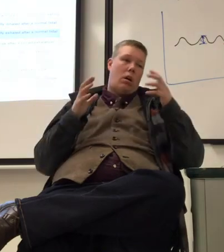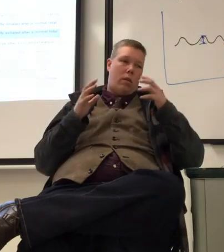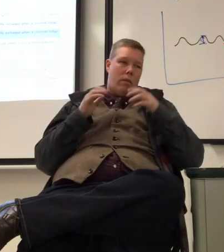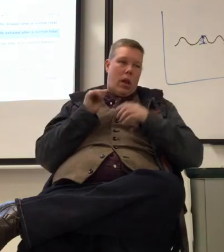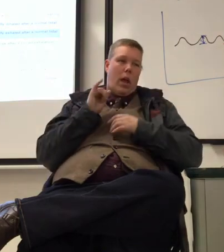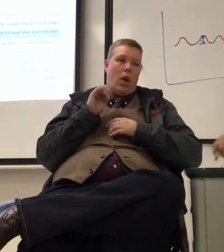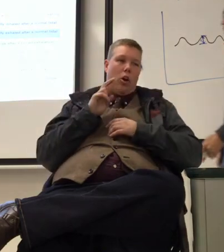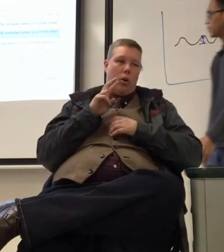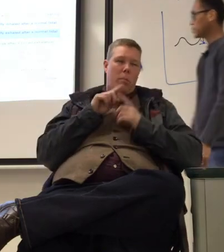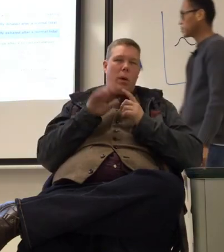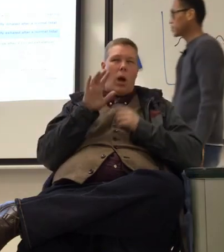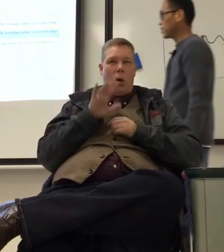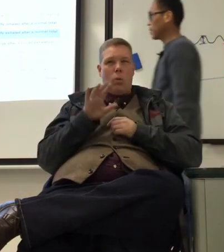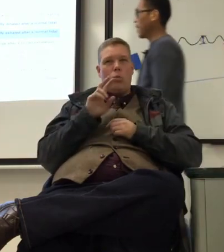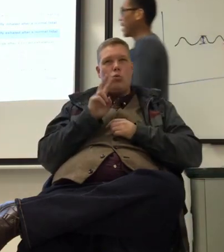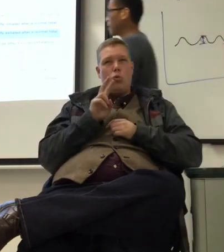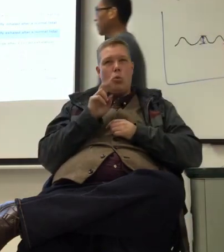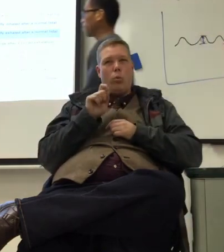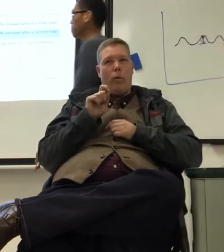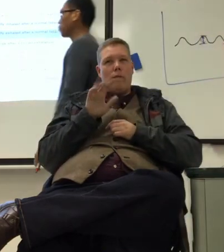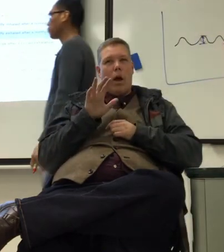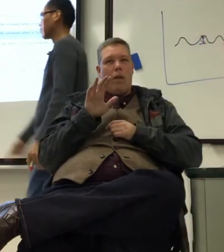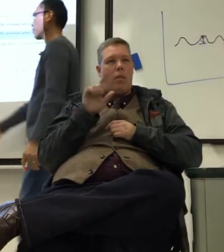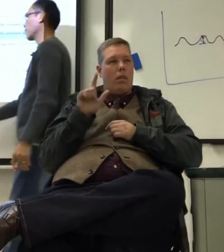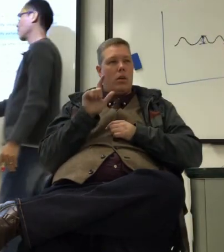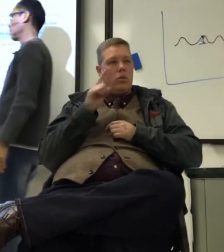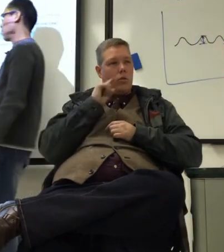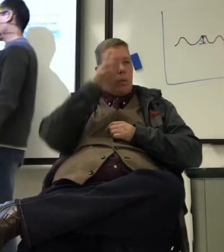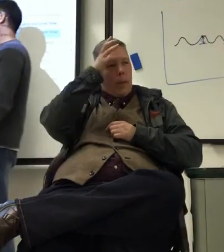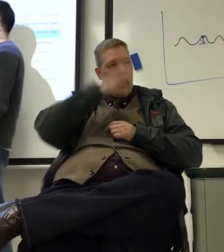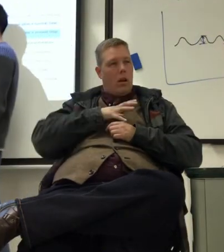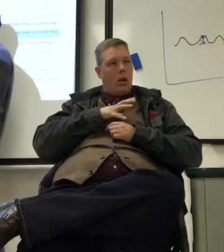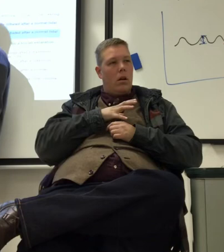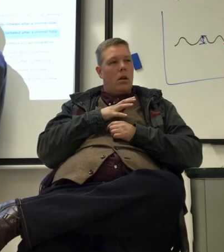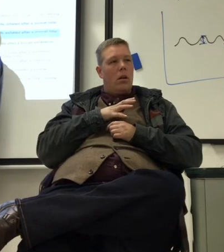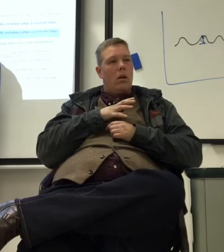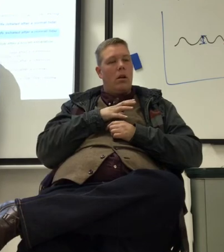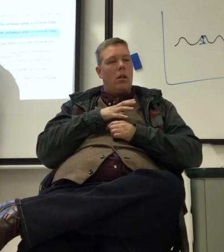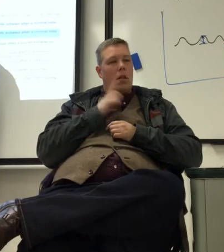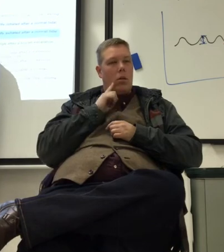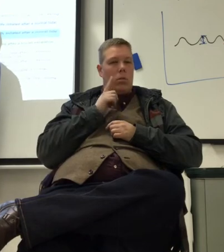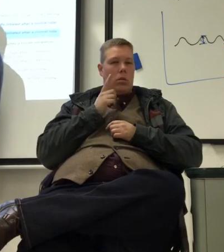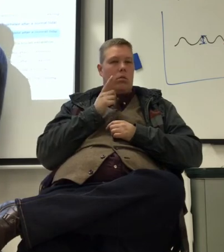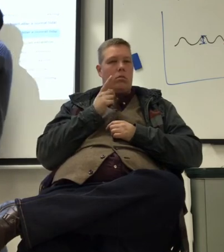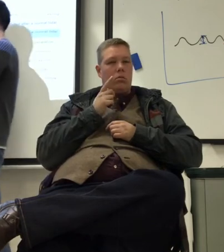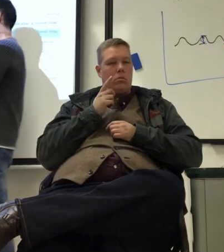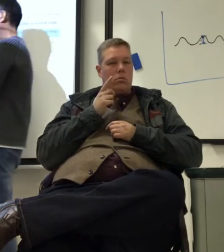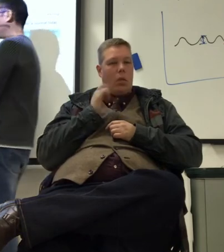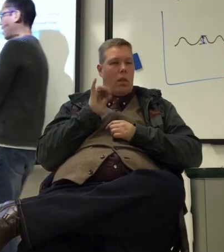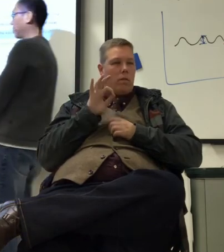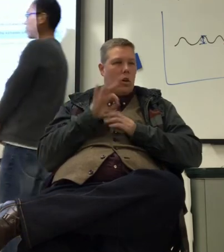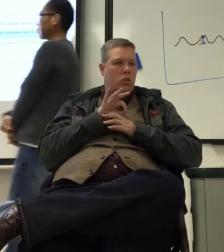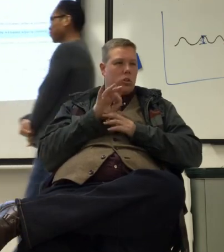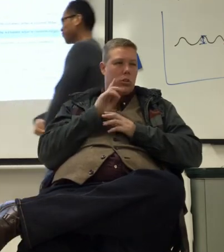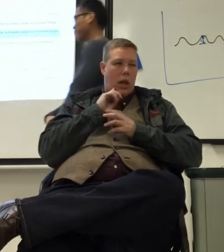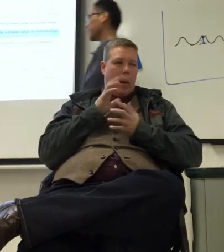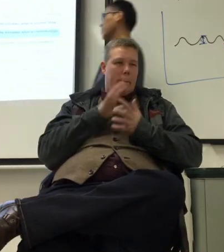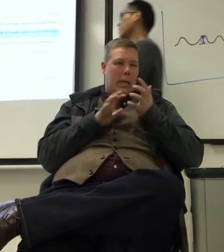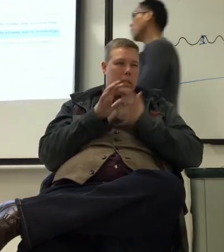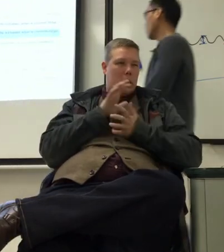about 2.5 liters in a man. That acts as the function is a mixing chamber.